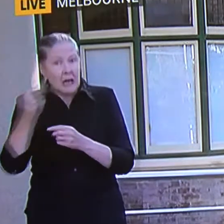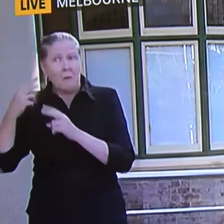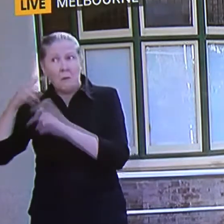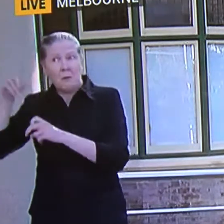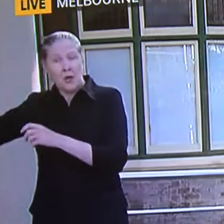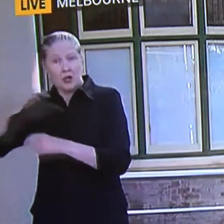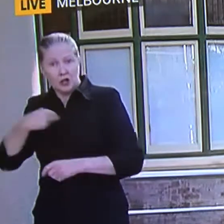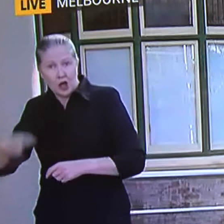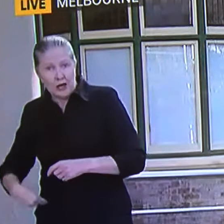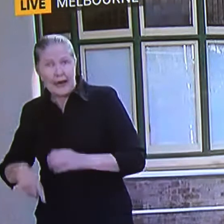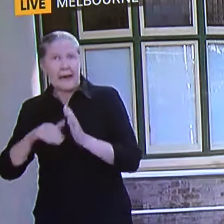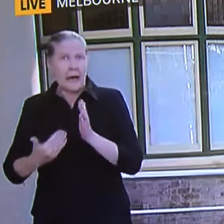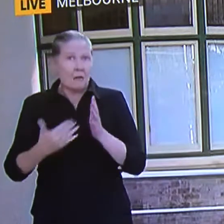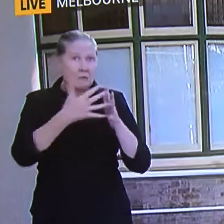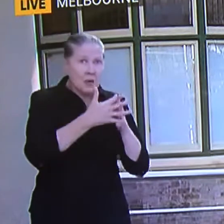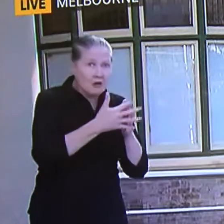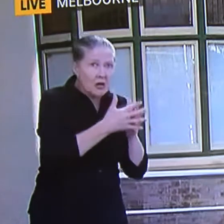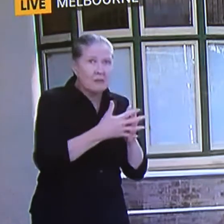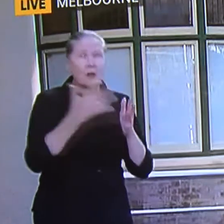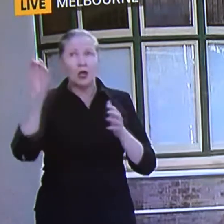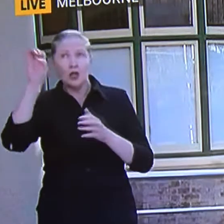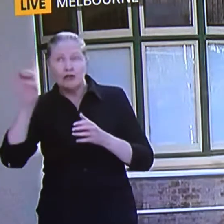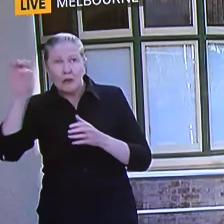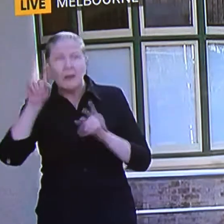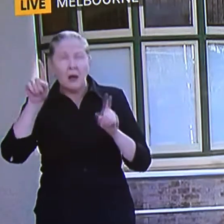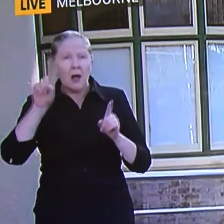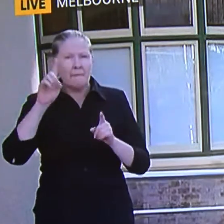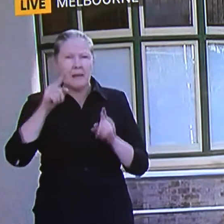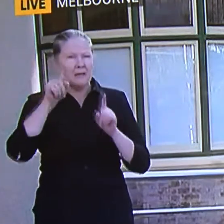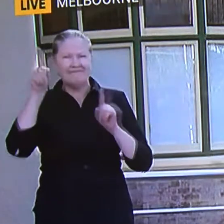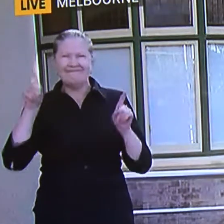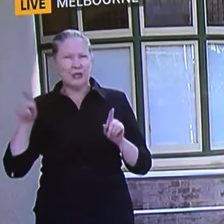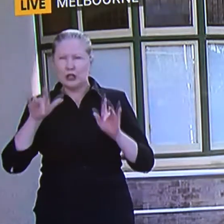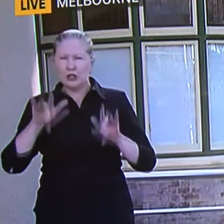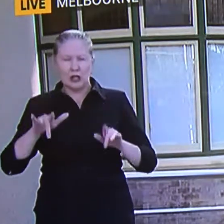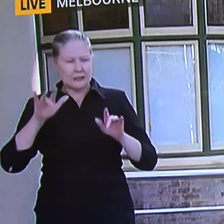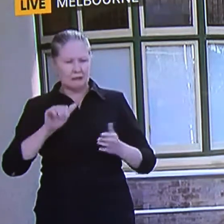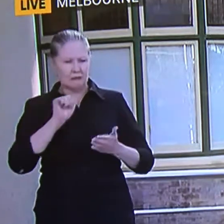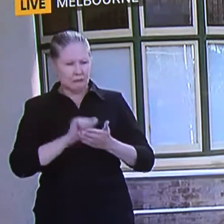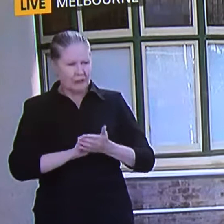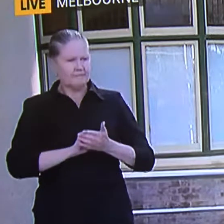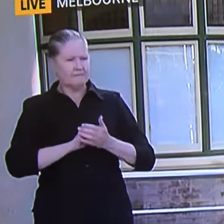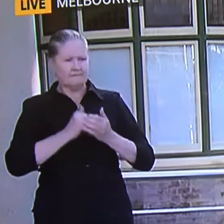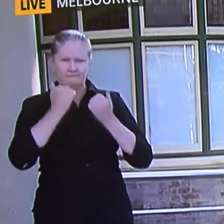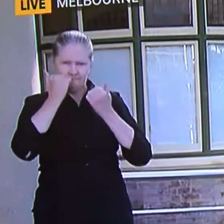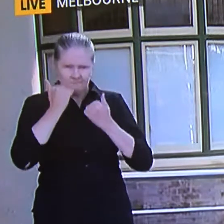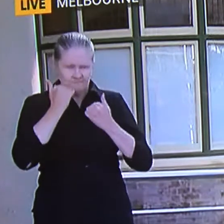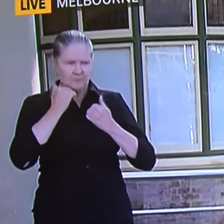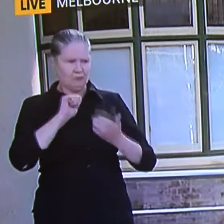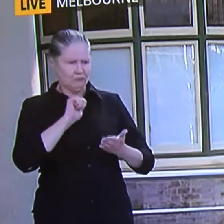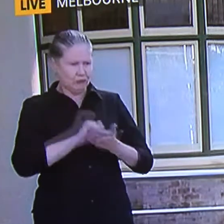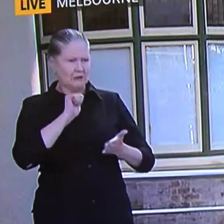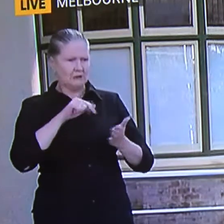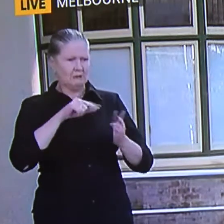now from the US and Europe, but actually none of them have yet been evaluated in what we call a randomised